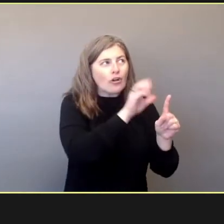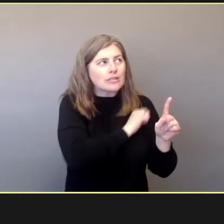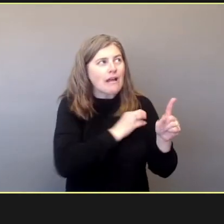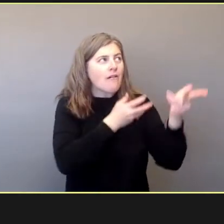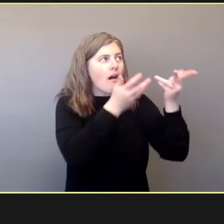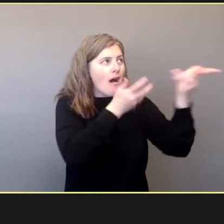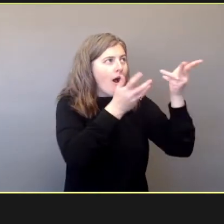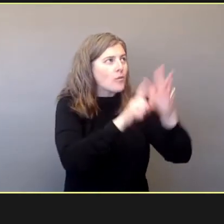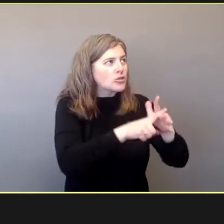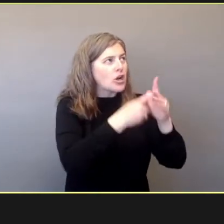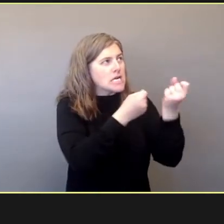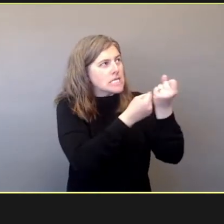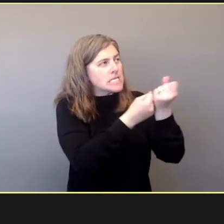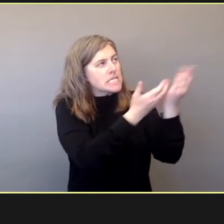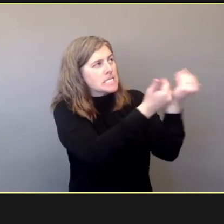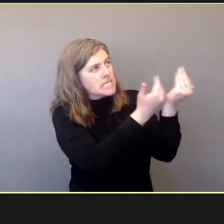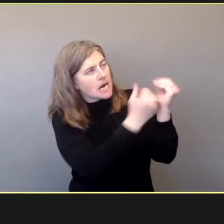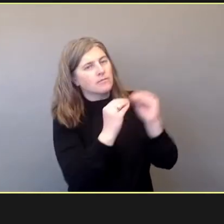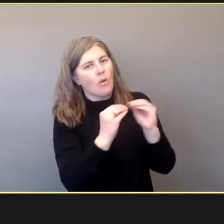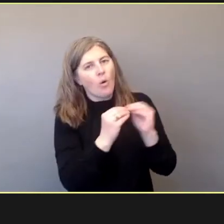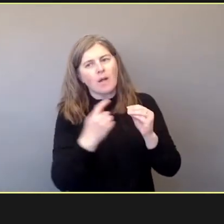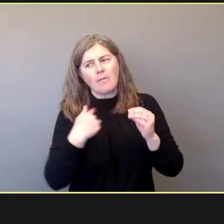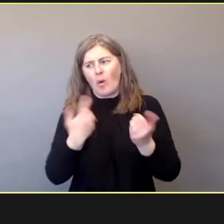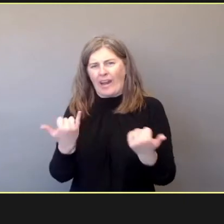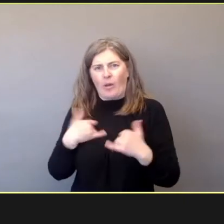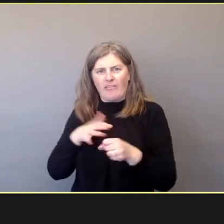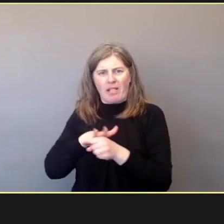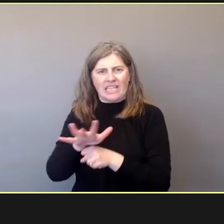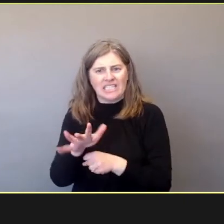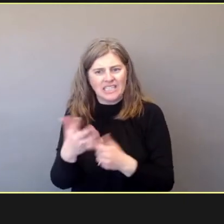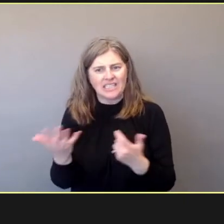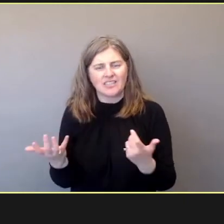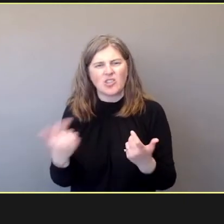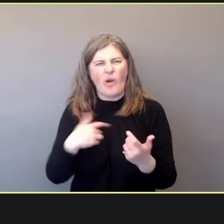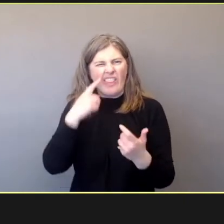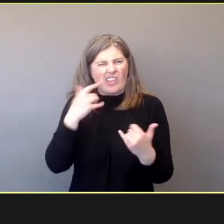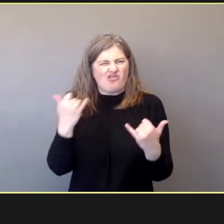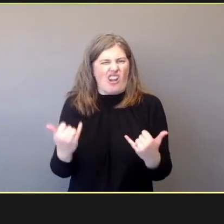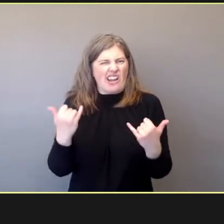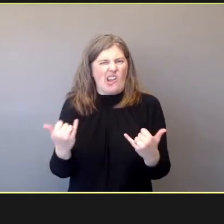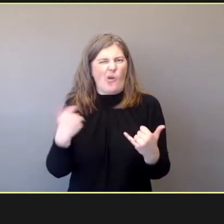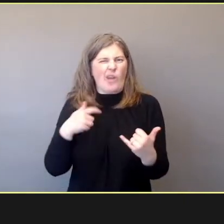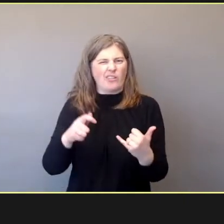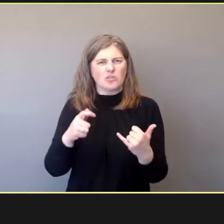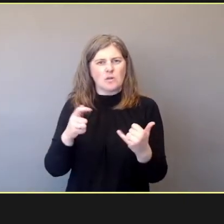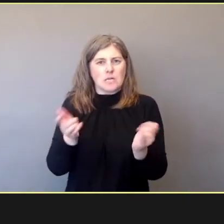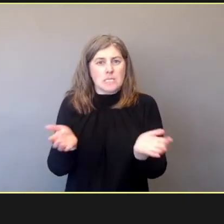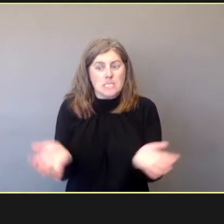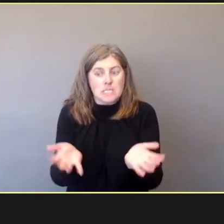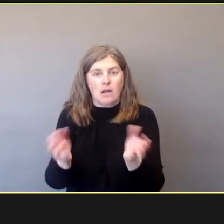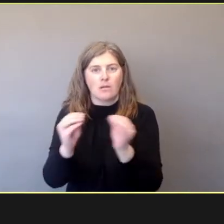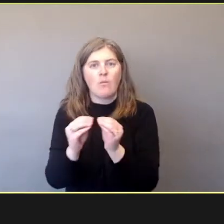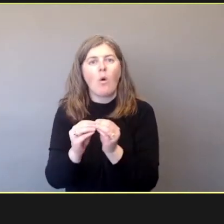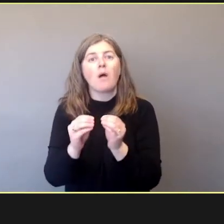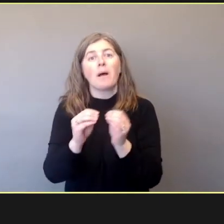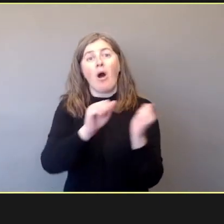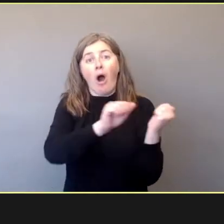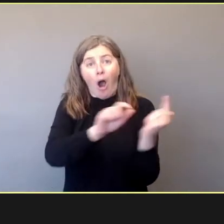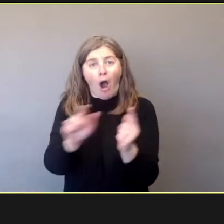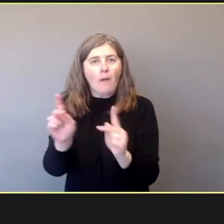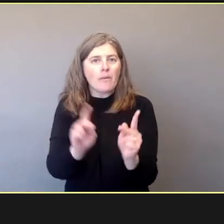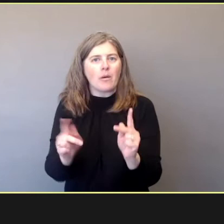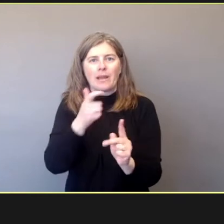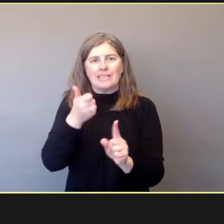would start advocating for a better supply for New Mexico. So I think right now we just have to ramp up, but every person, because